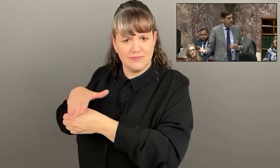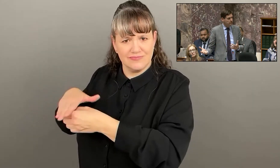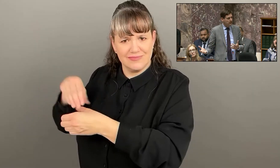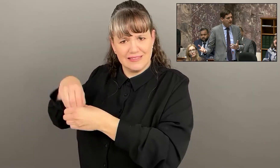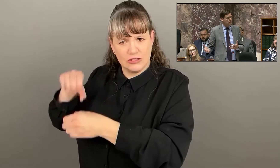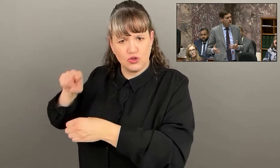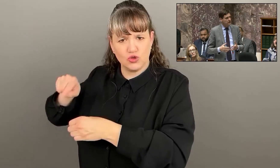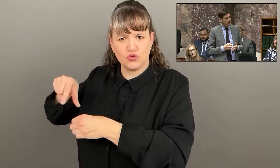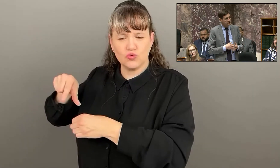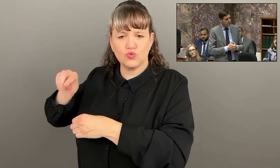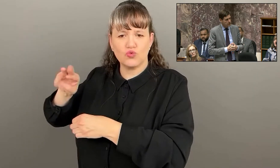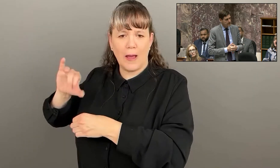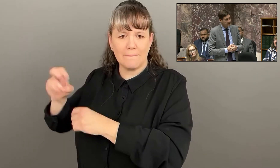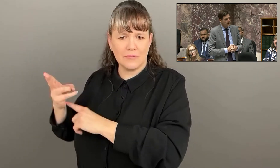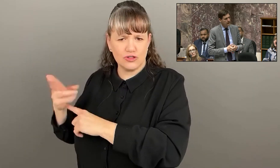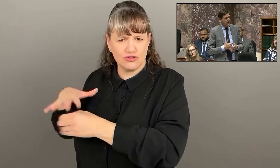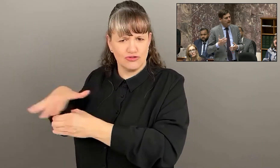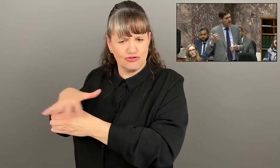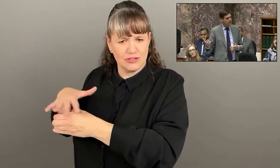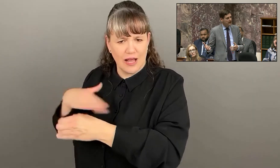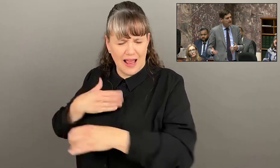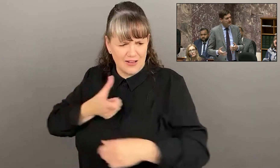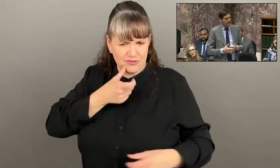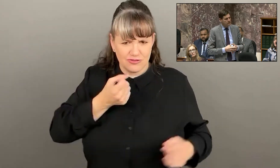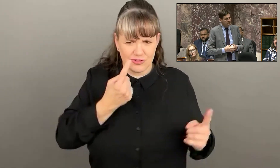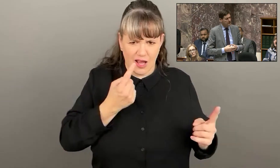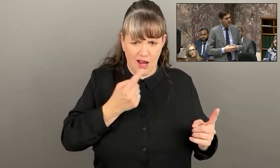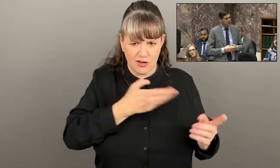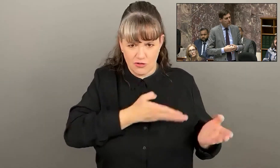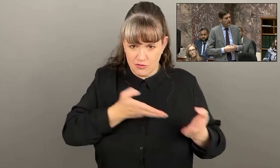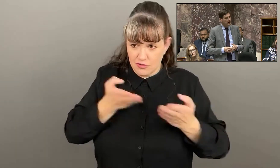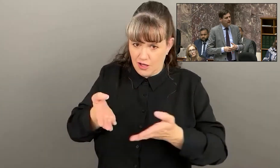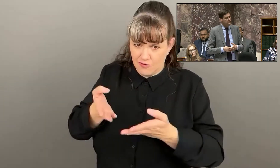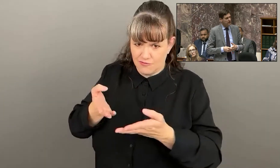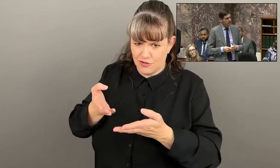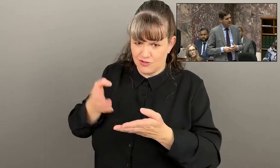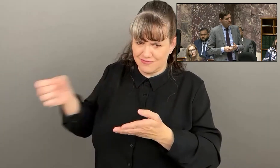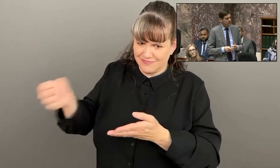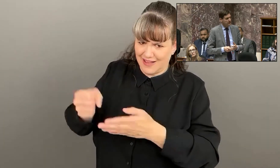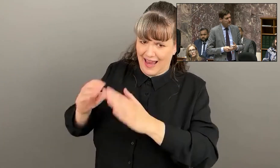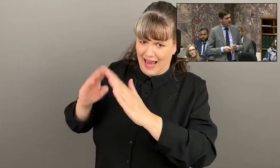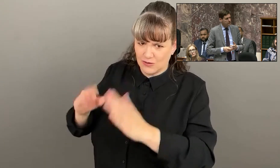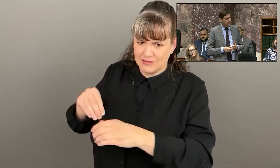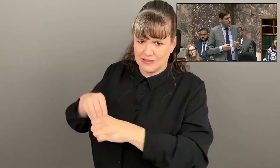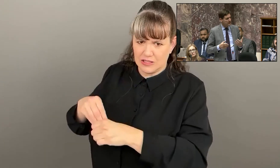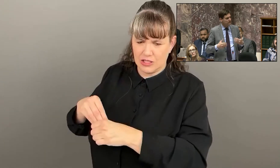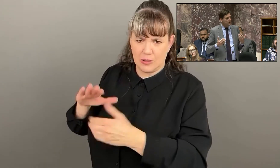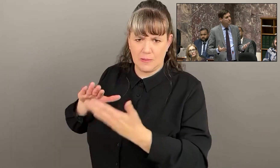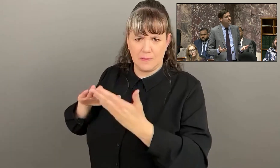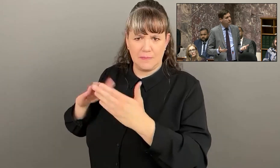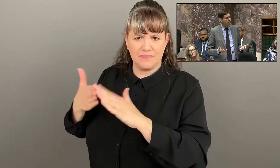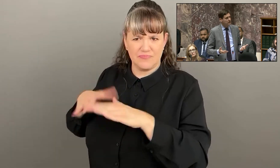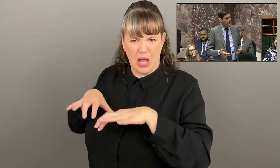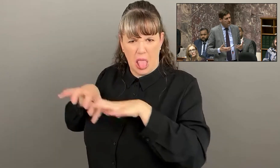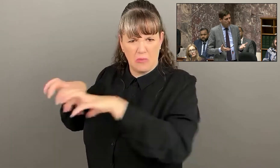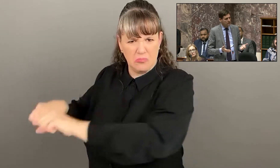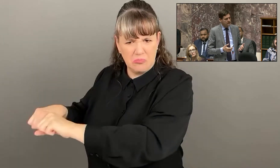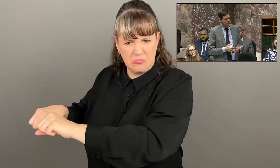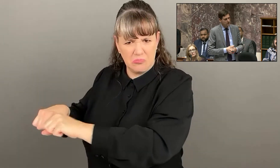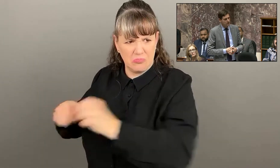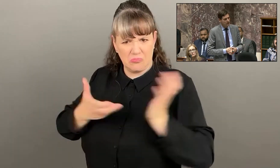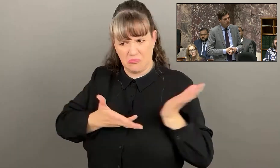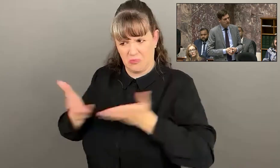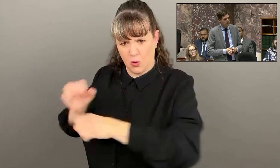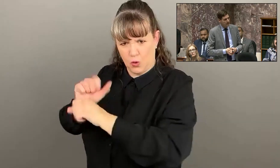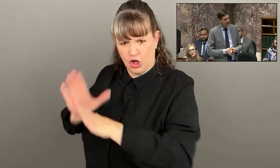should be housed in the community, impacting that housing market. So it's hard for me to understand the member's perspective in opposition to what